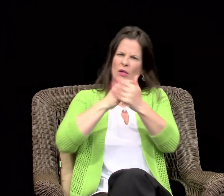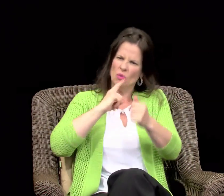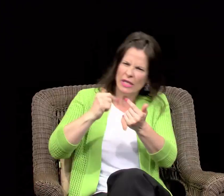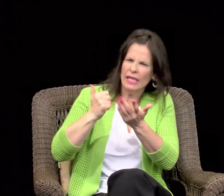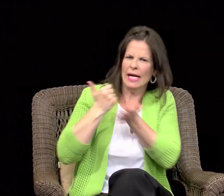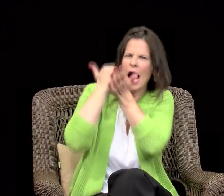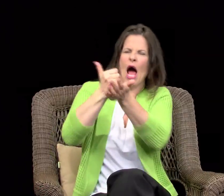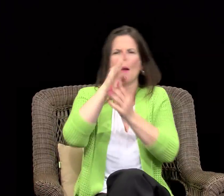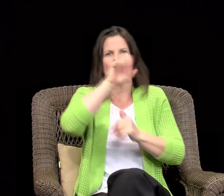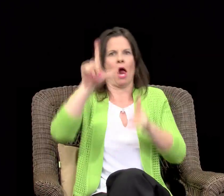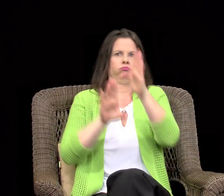to set up